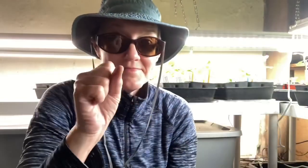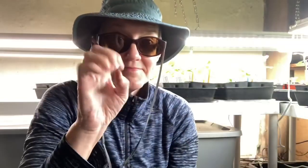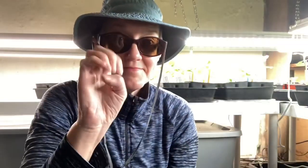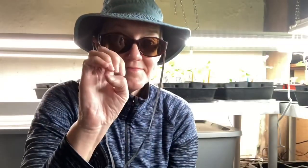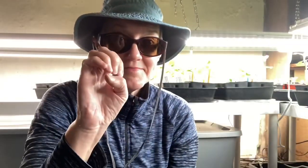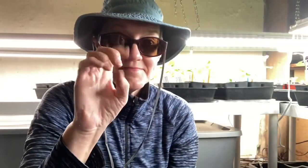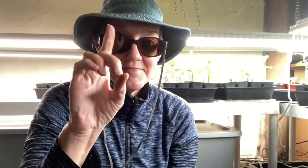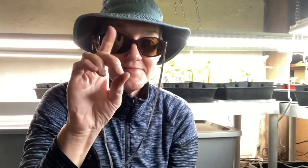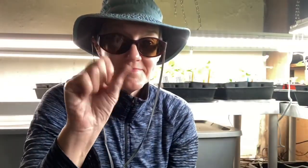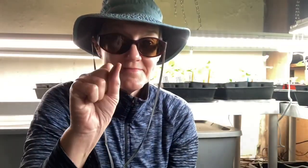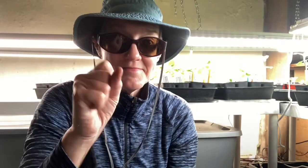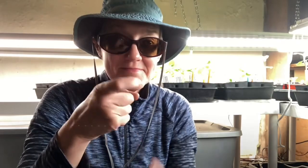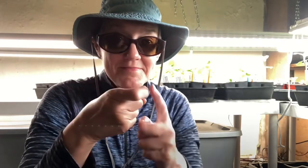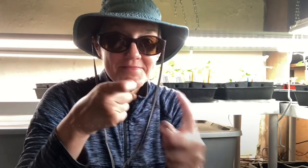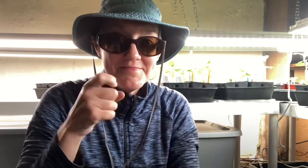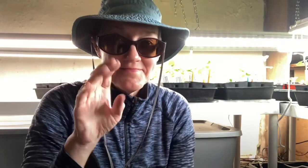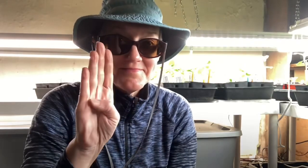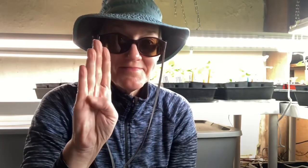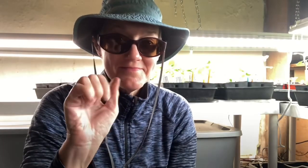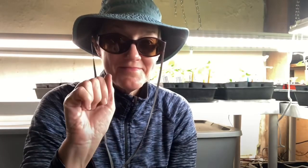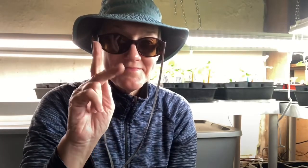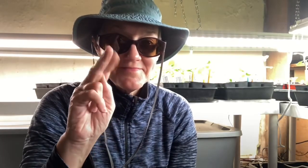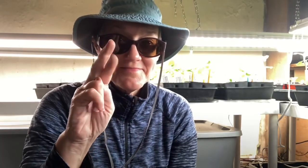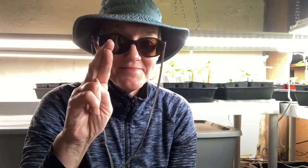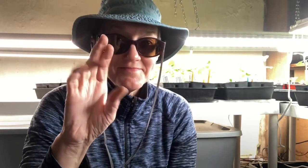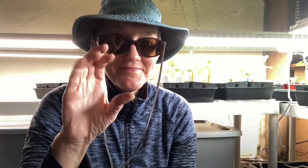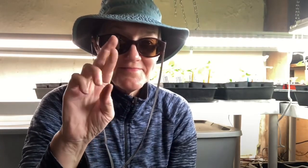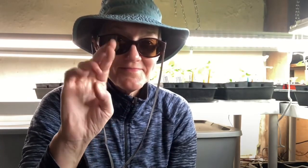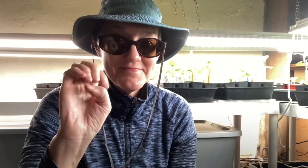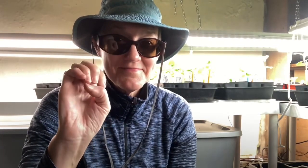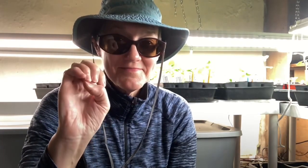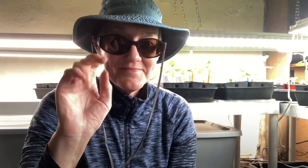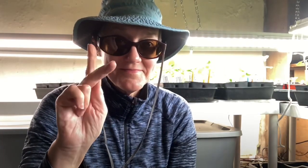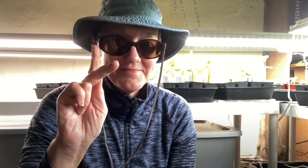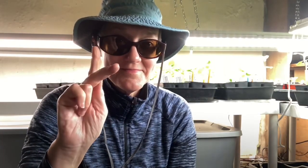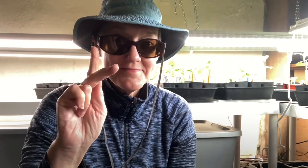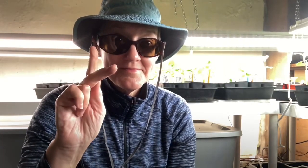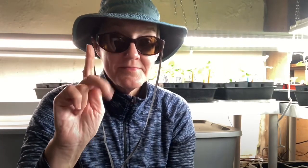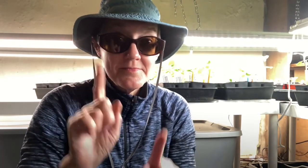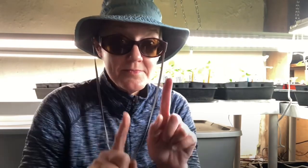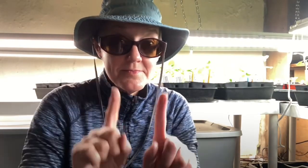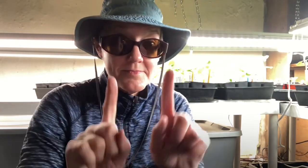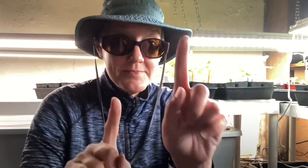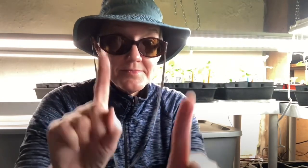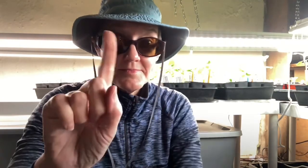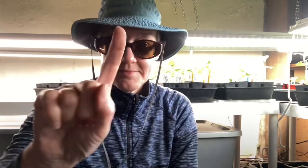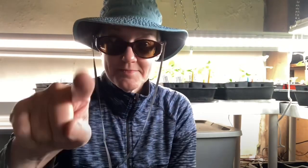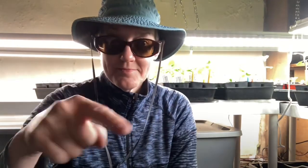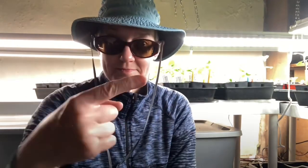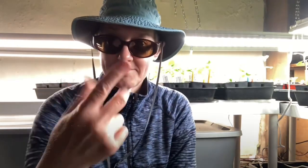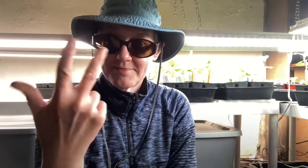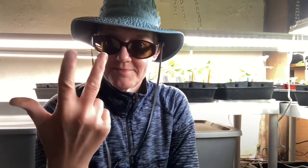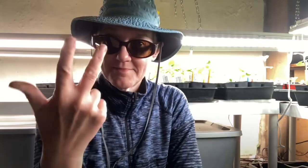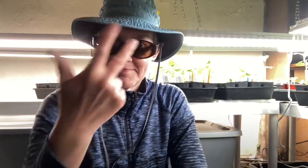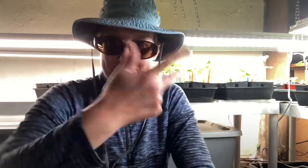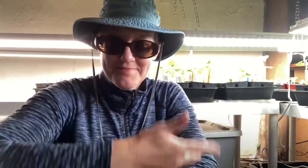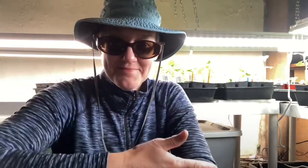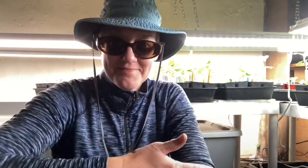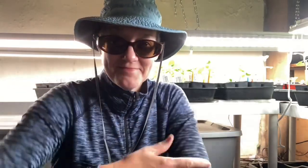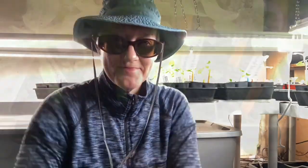I bought the seeds from Baker Creek. Now they germinated in only